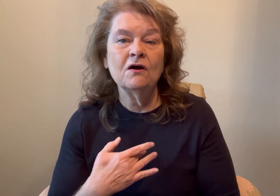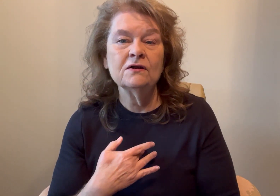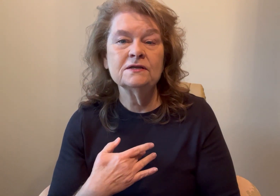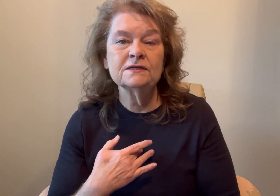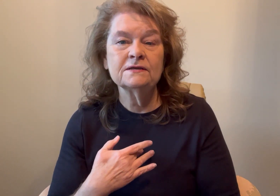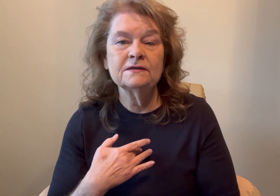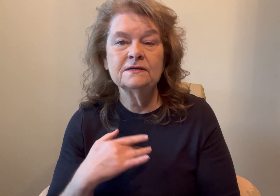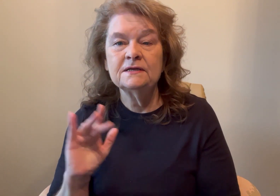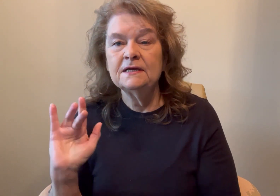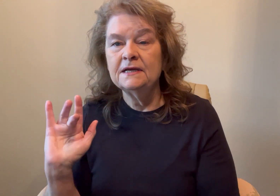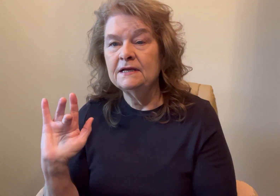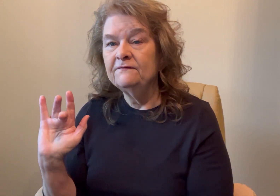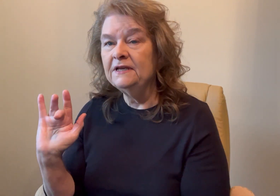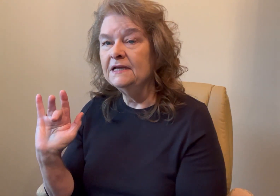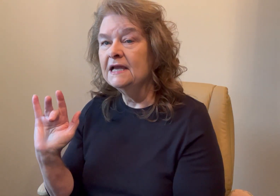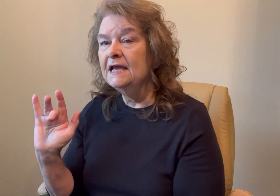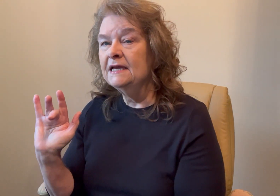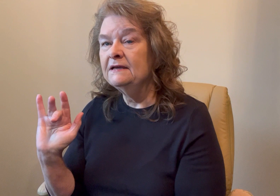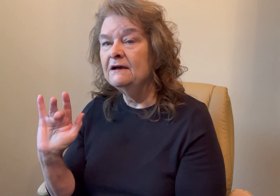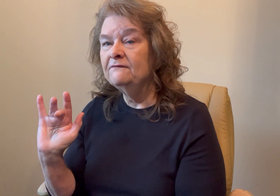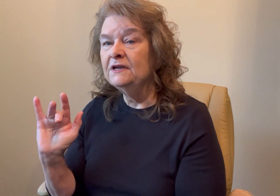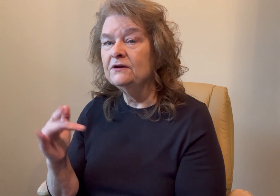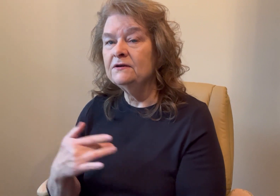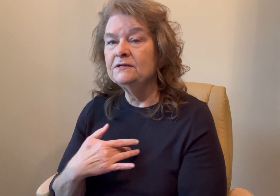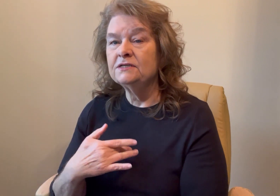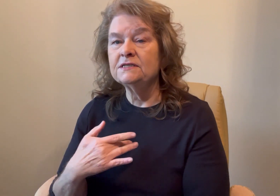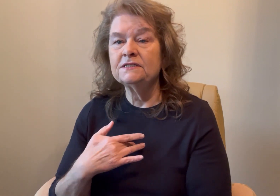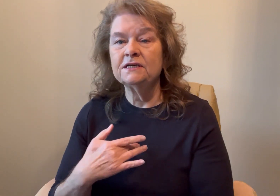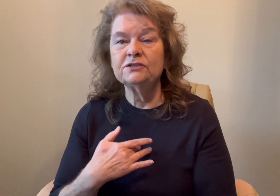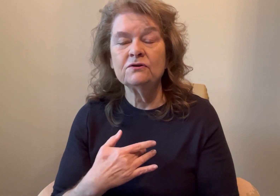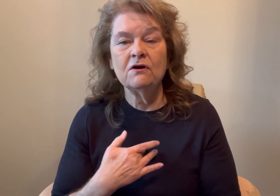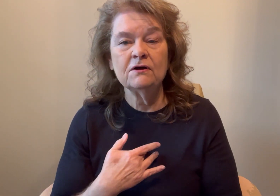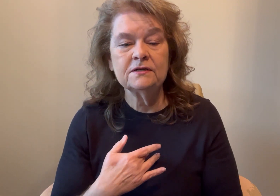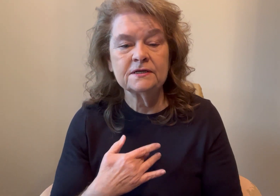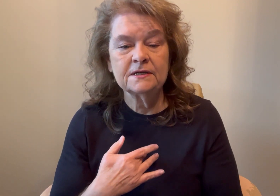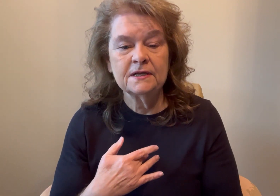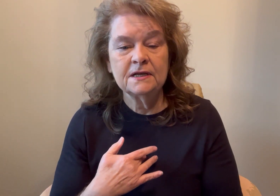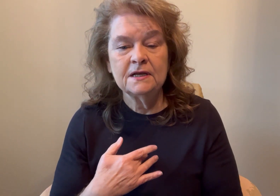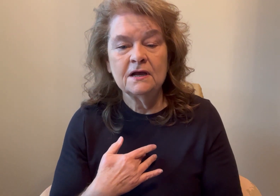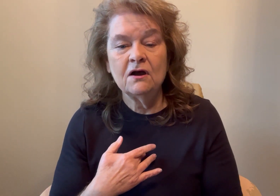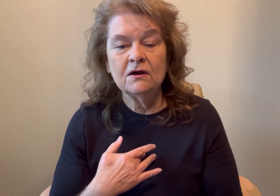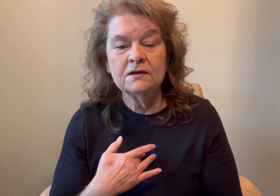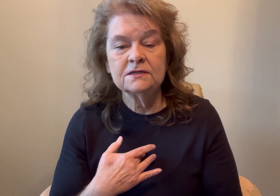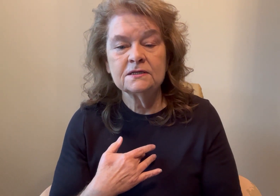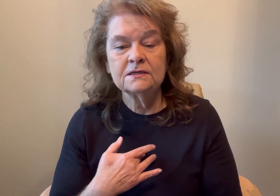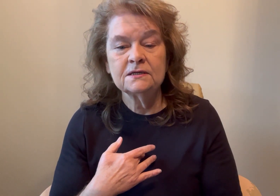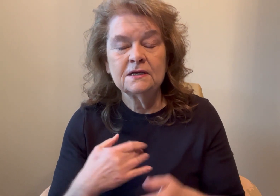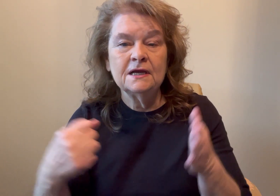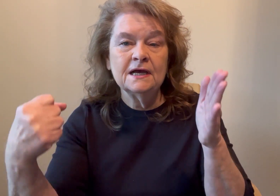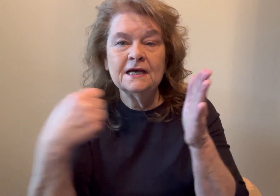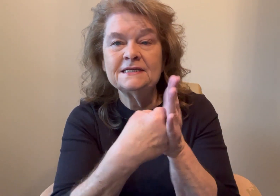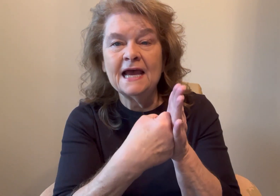Heart, feeling hand, finger, just touch your heart. Heart, attack,